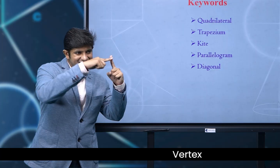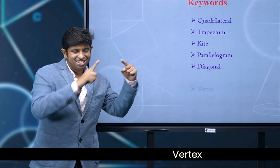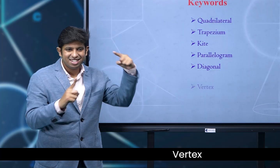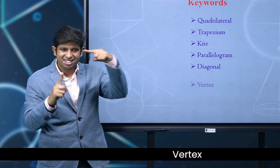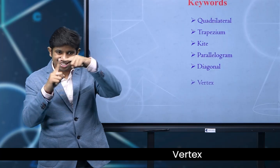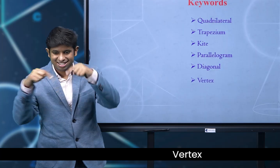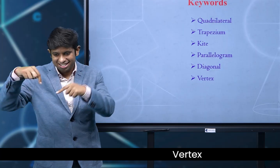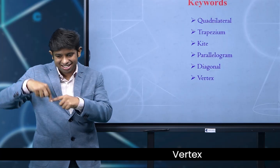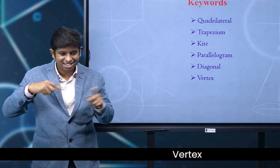vertex,